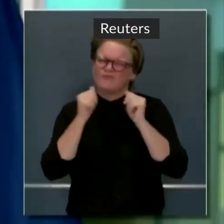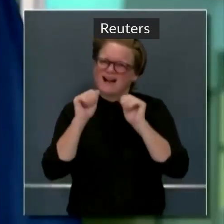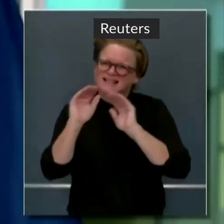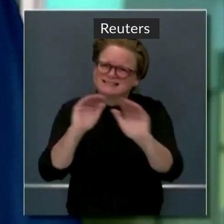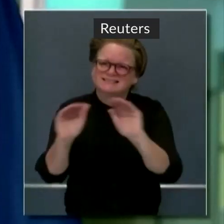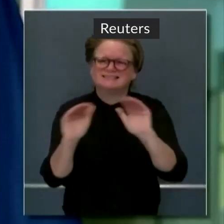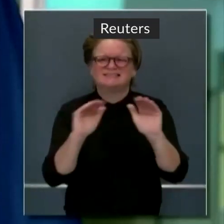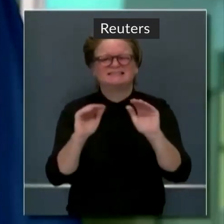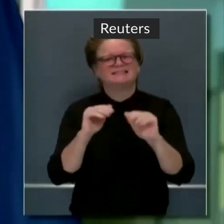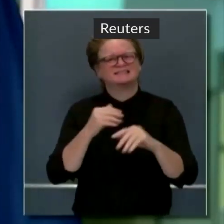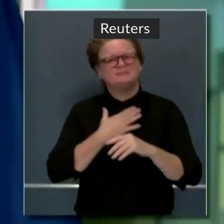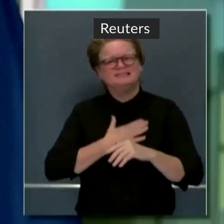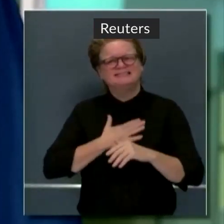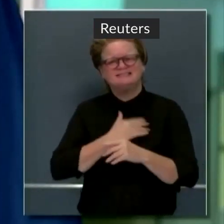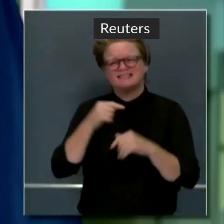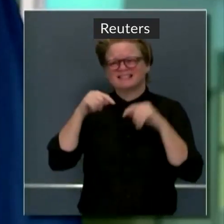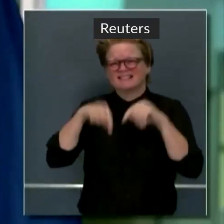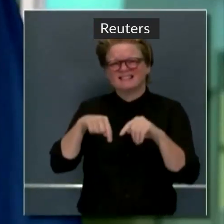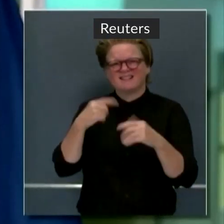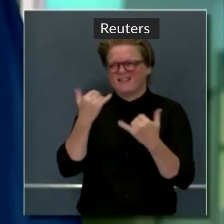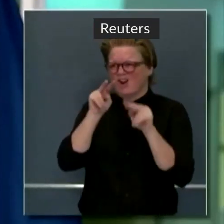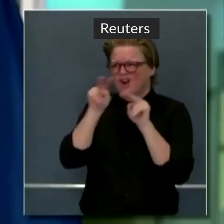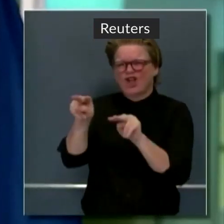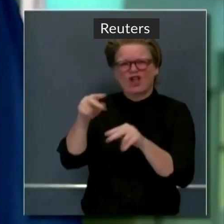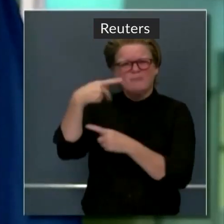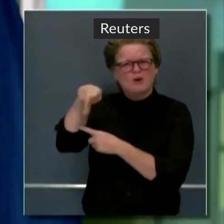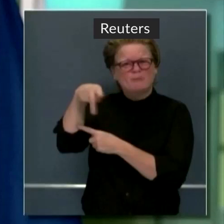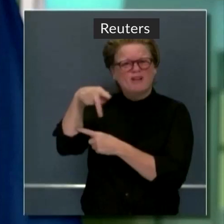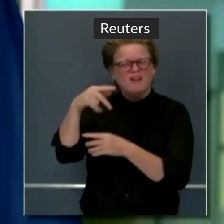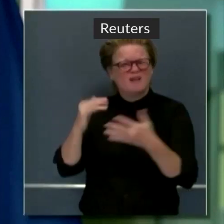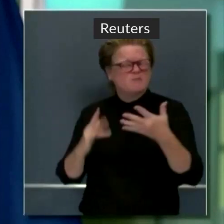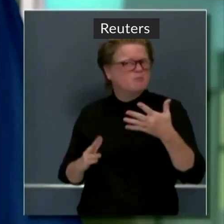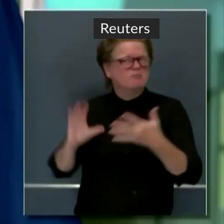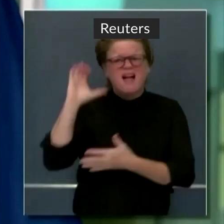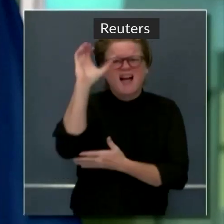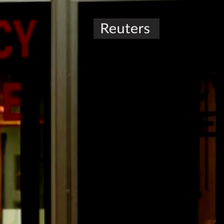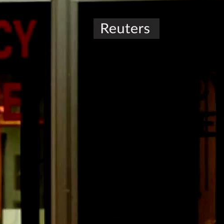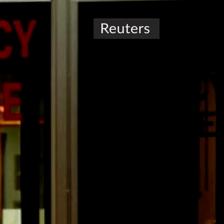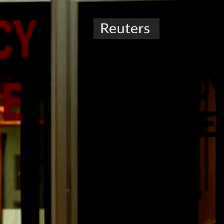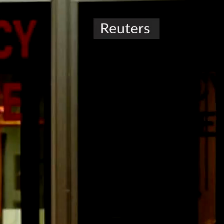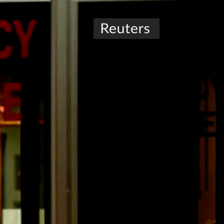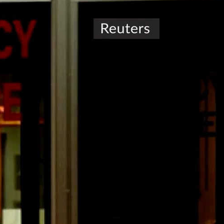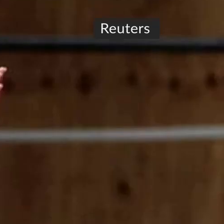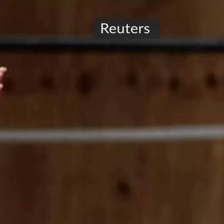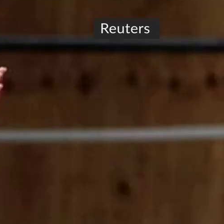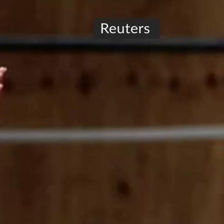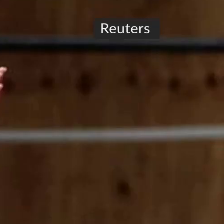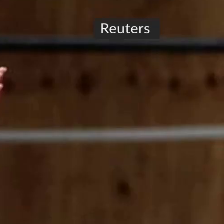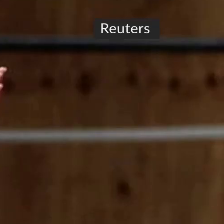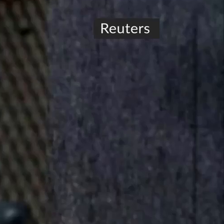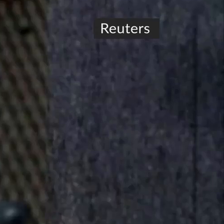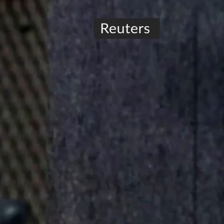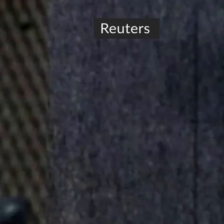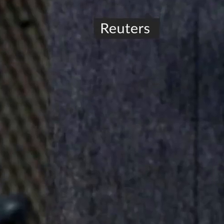re-imposing restrictions to slow the latest coronavirus surge. More guidelines. As hospitals nationwide